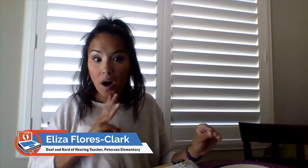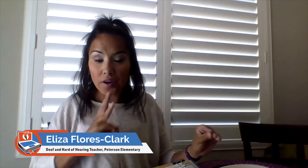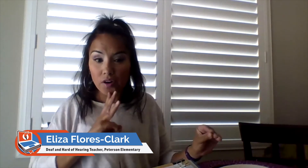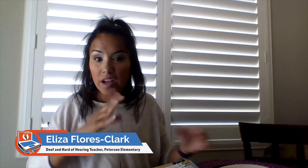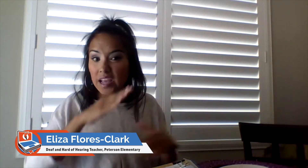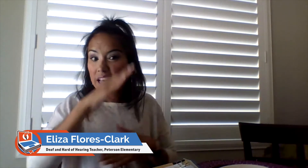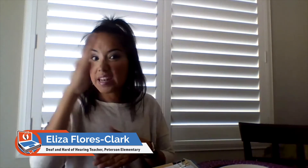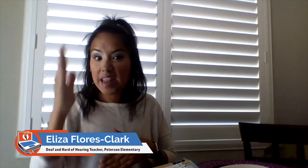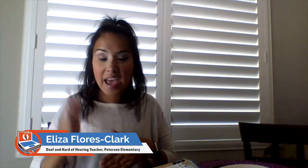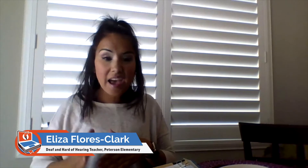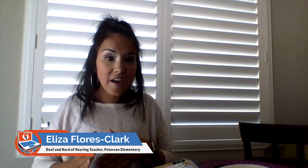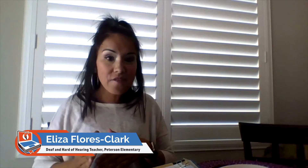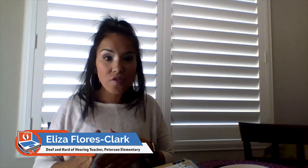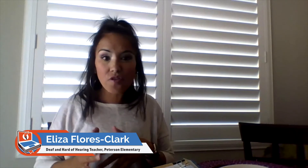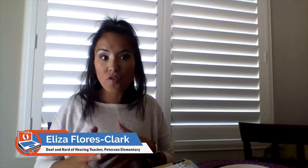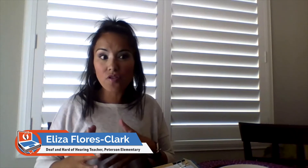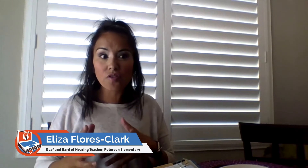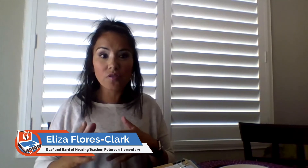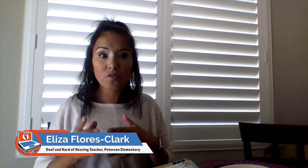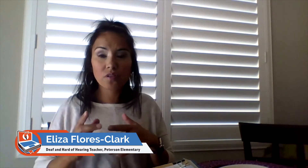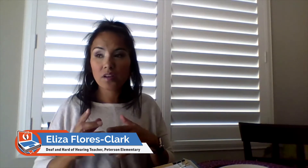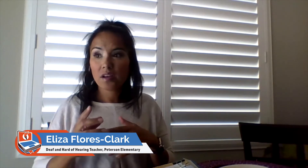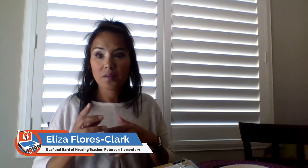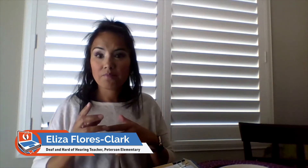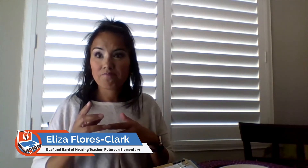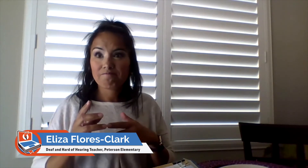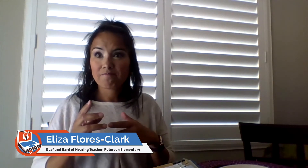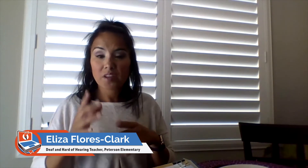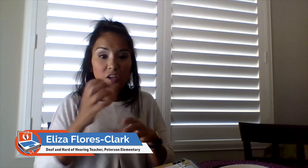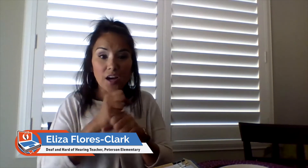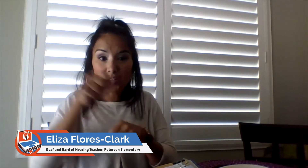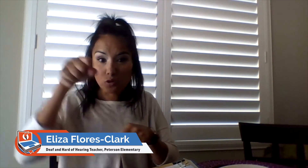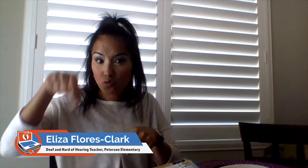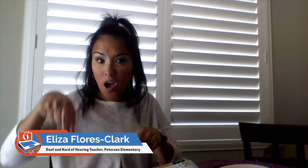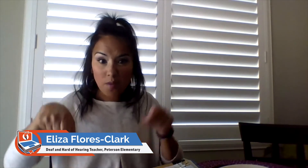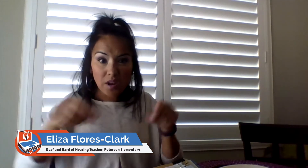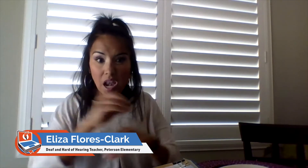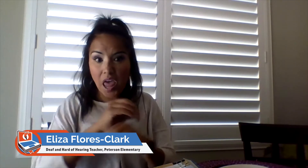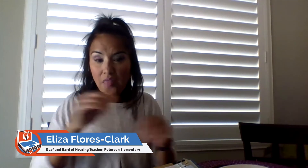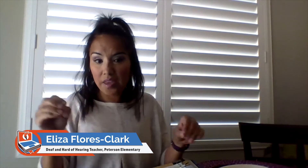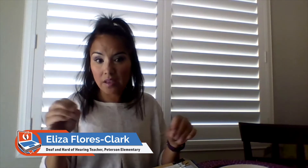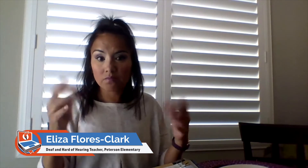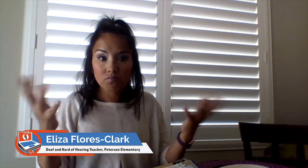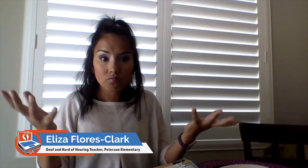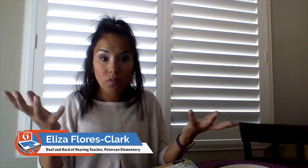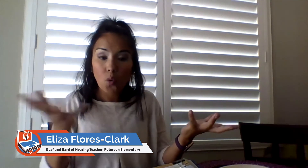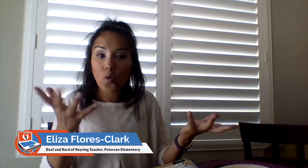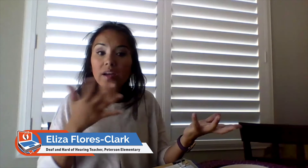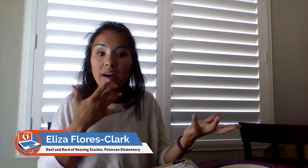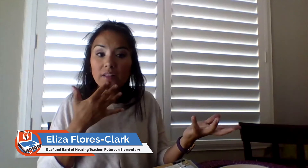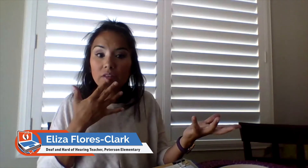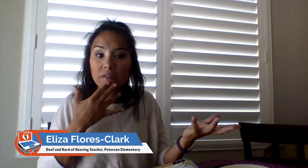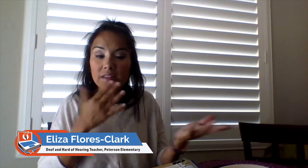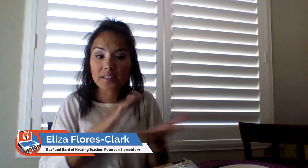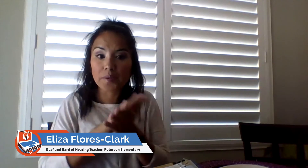water, never got a drop, nothing. What does it